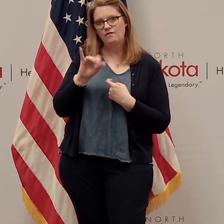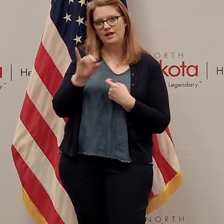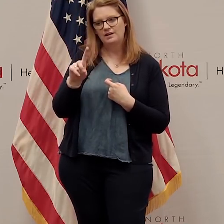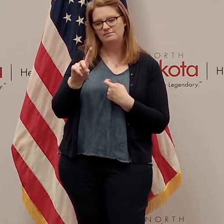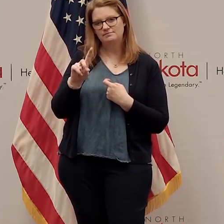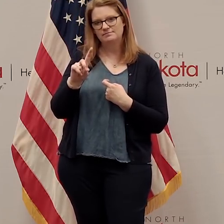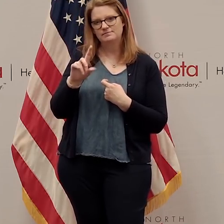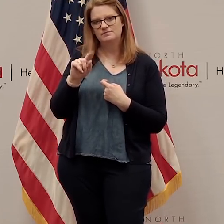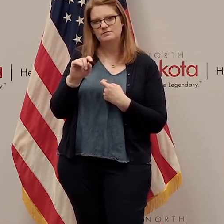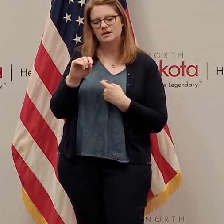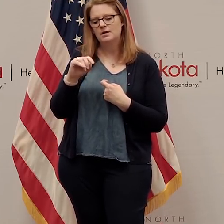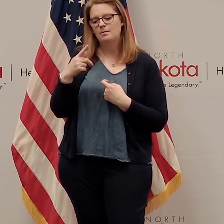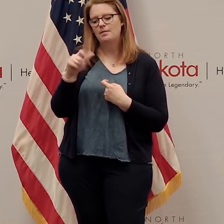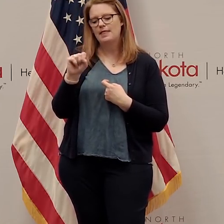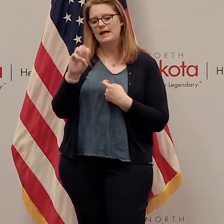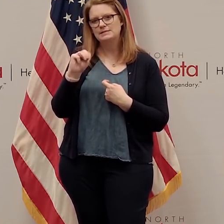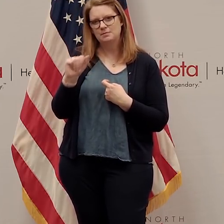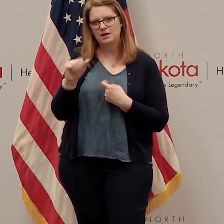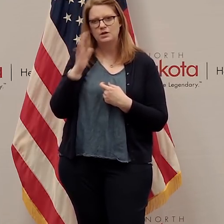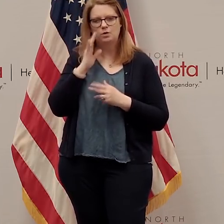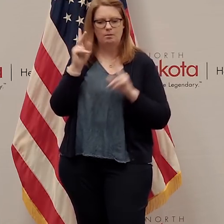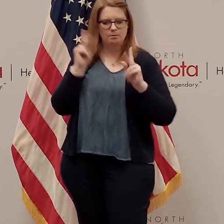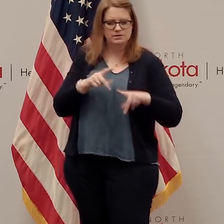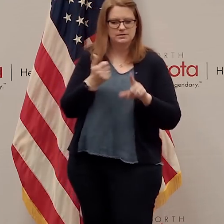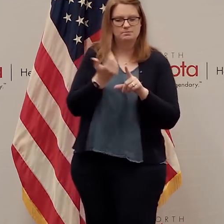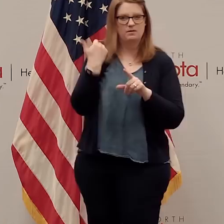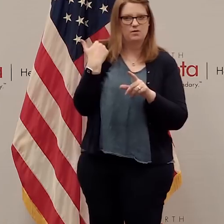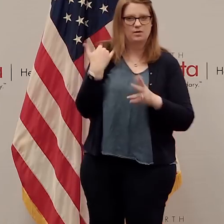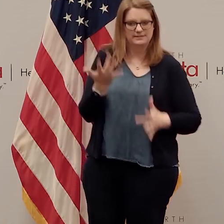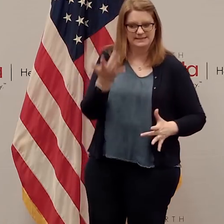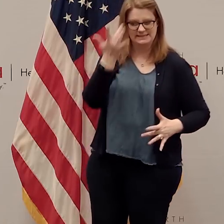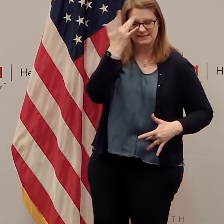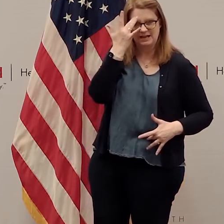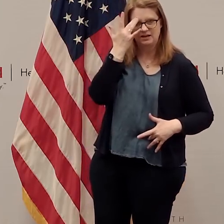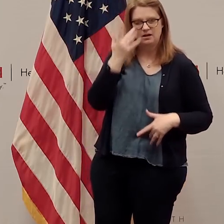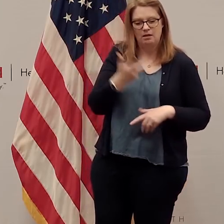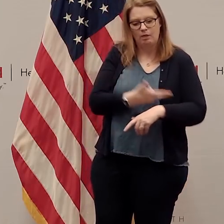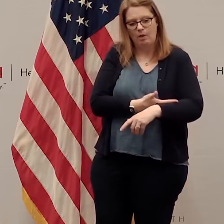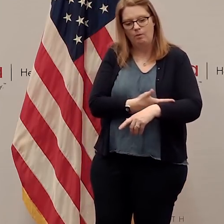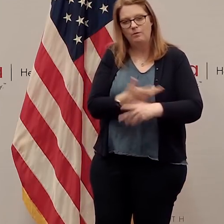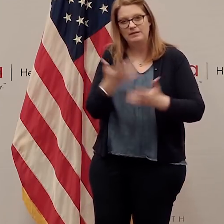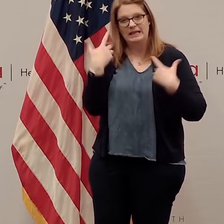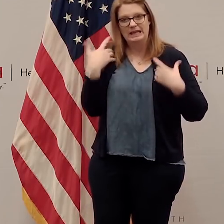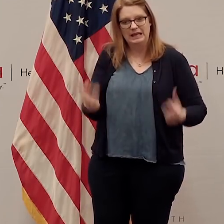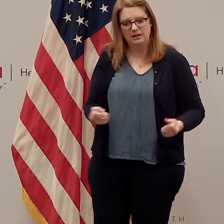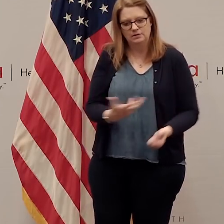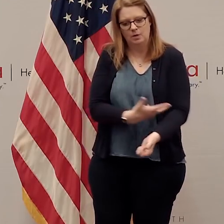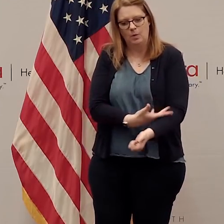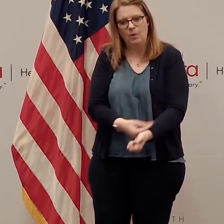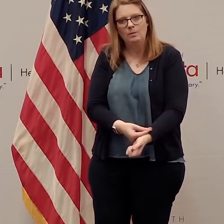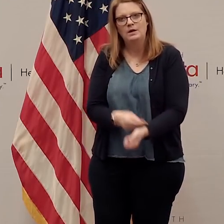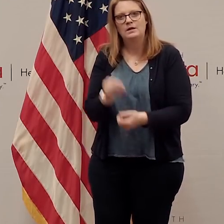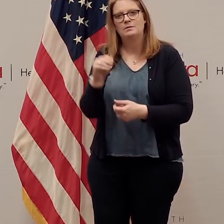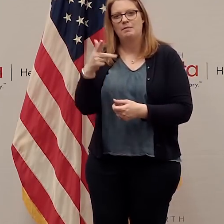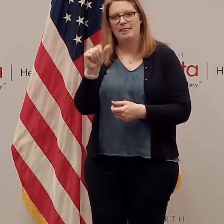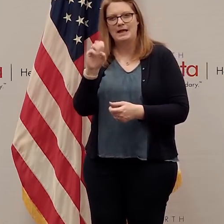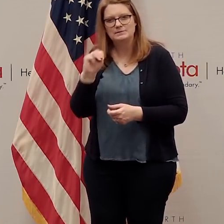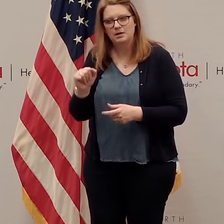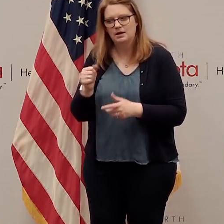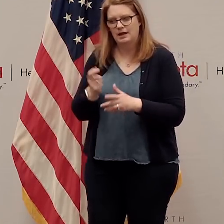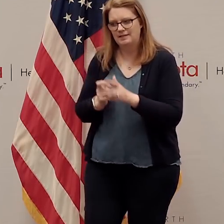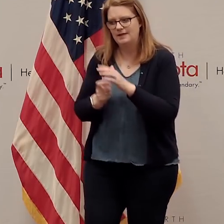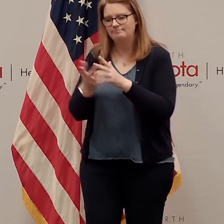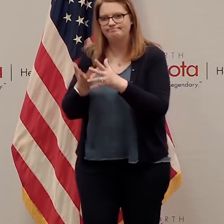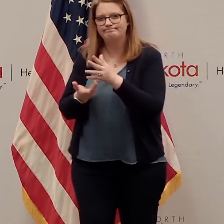plasma. In fact, just yesterday, 2 individuals were discharged from a hospital in Bismarck after